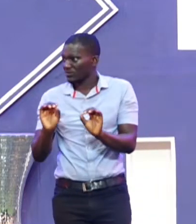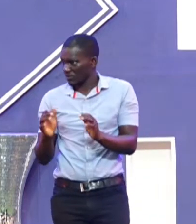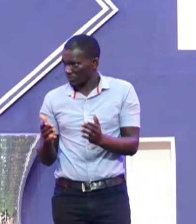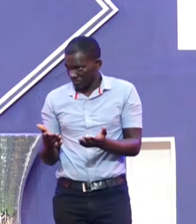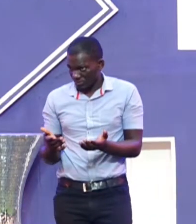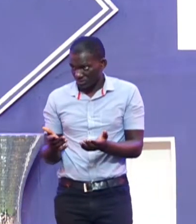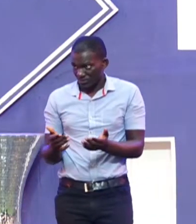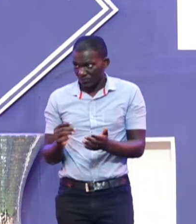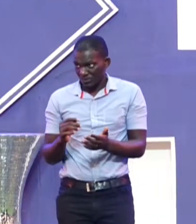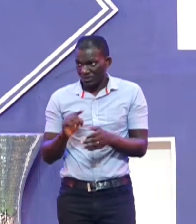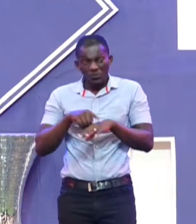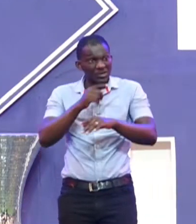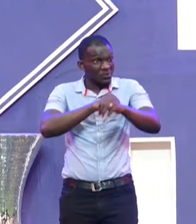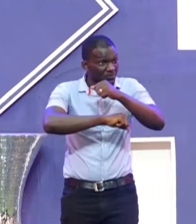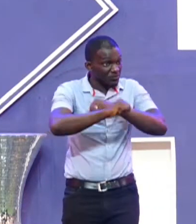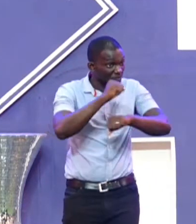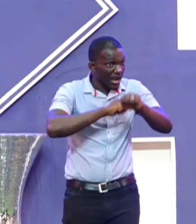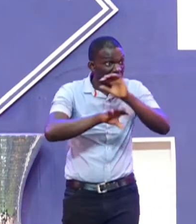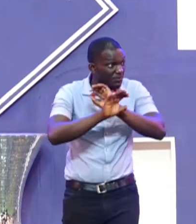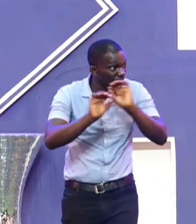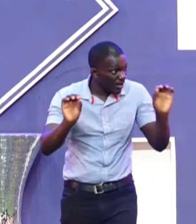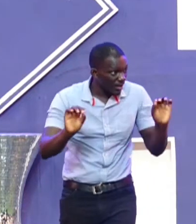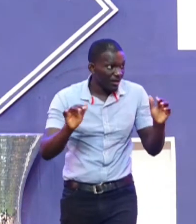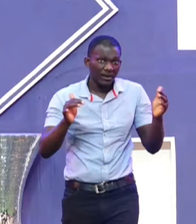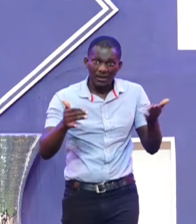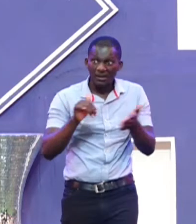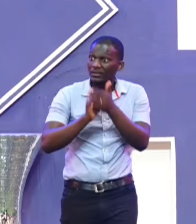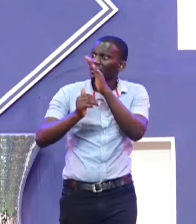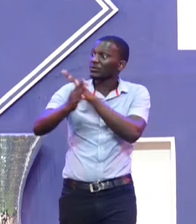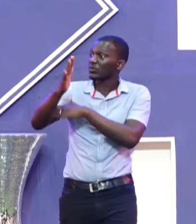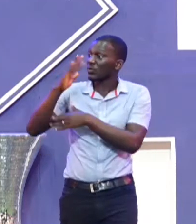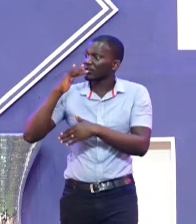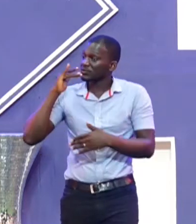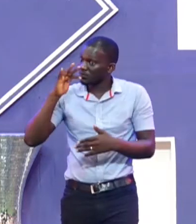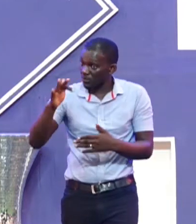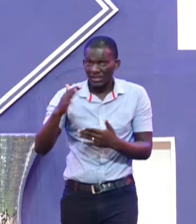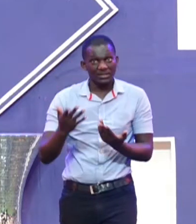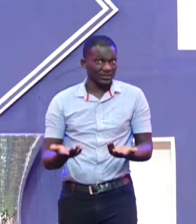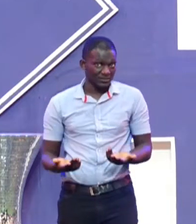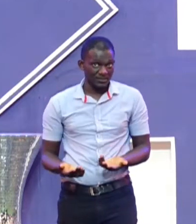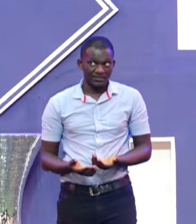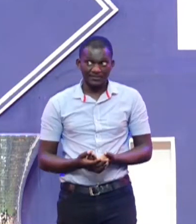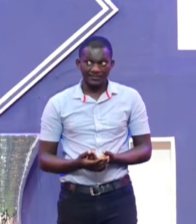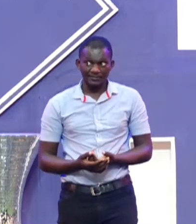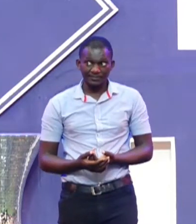his words, if we do not put into practice what he has spoken to